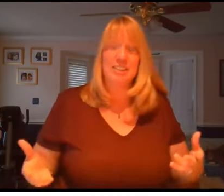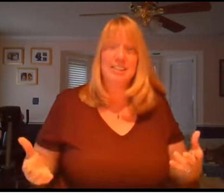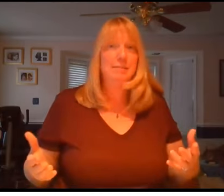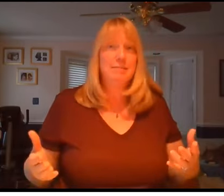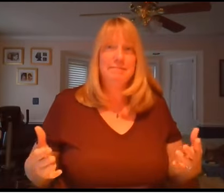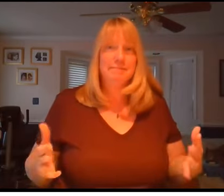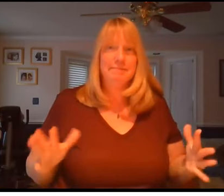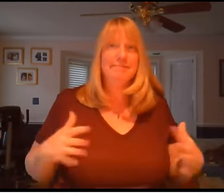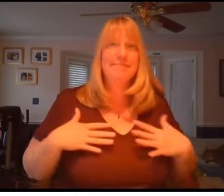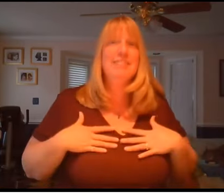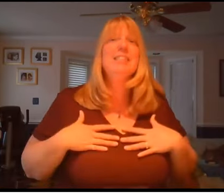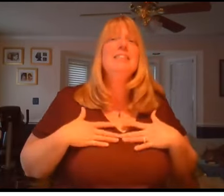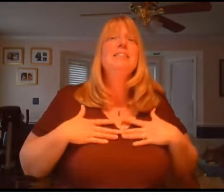her sign for her major.